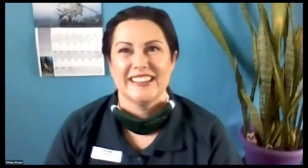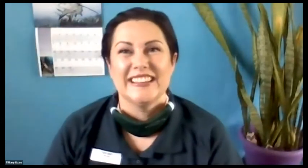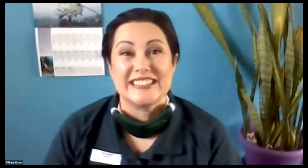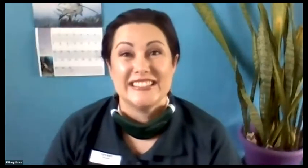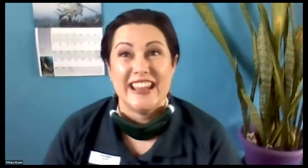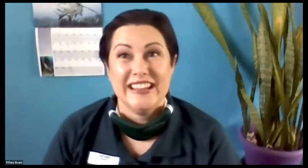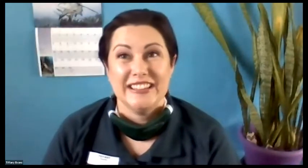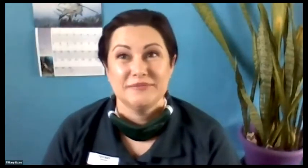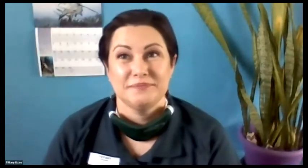Snake.